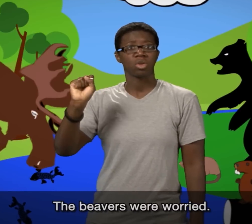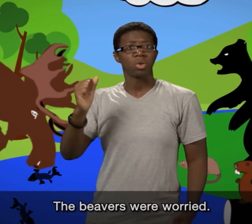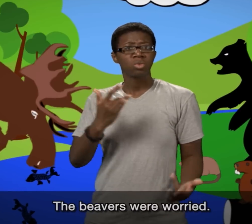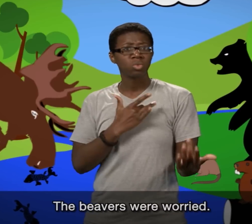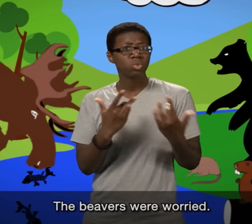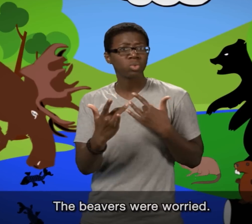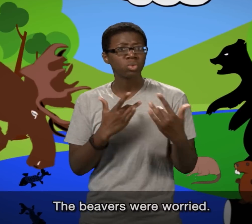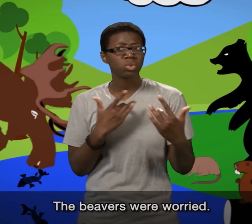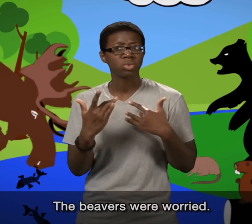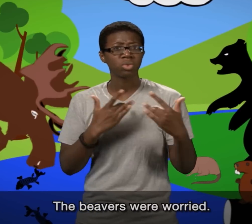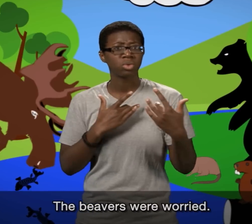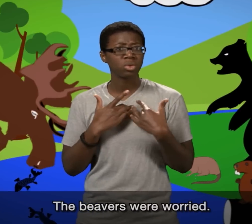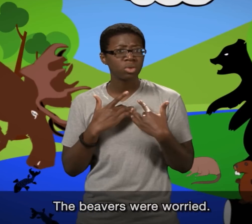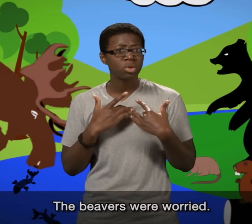The beavers were worried.